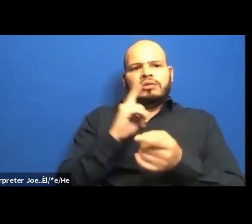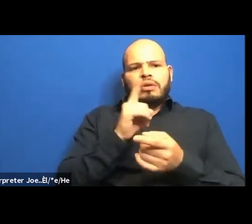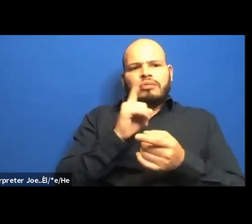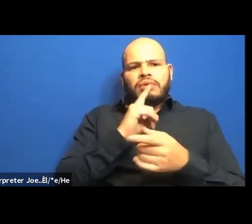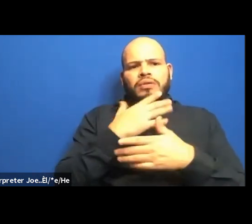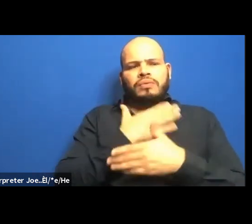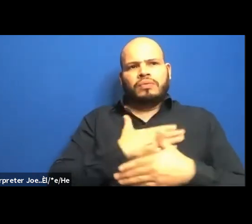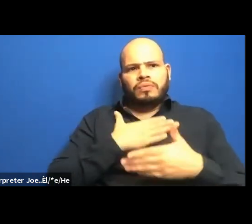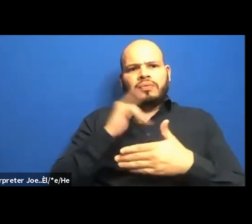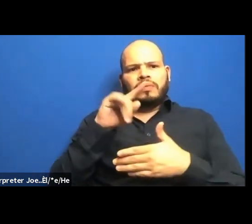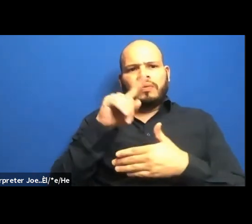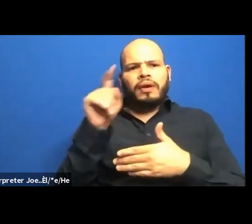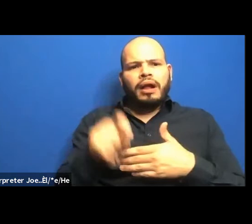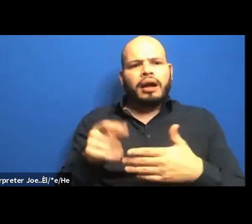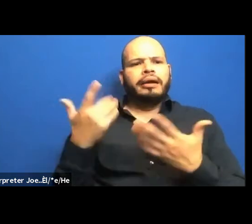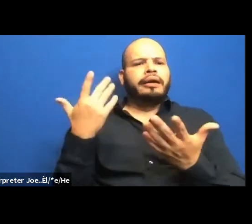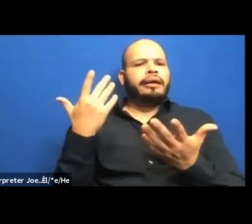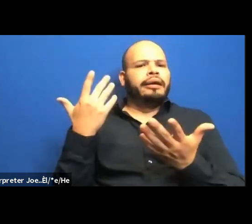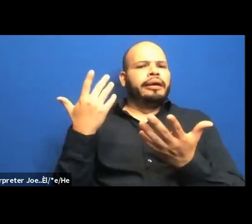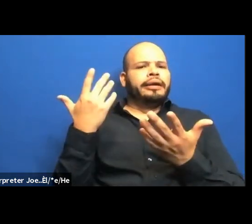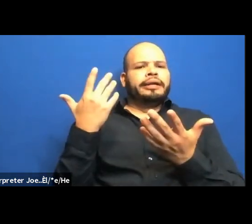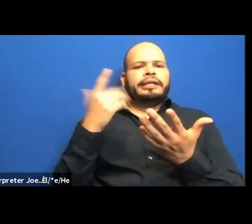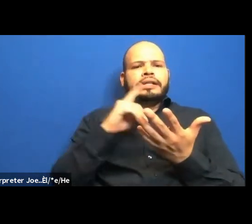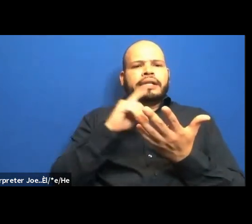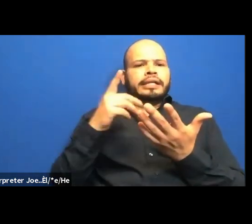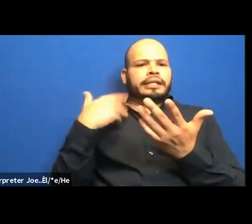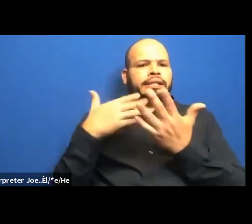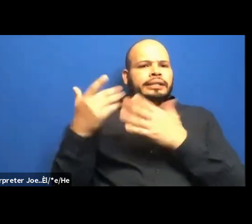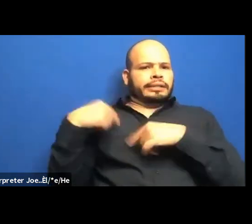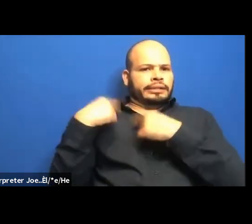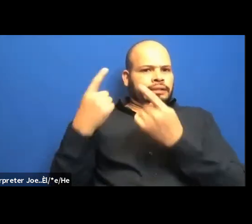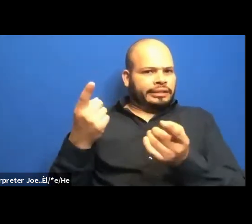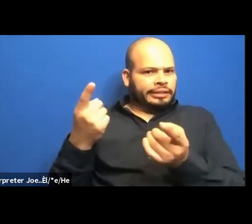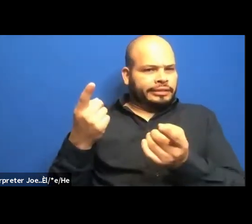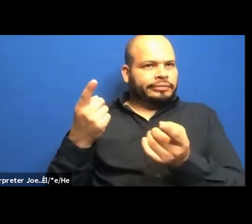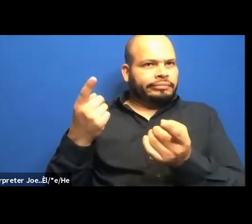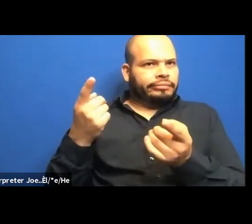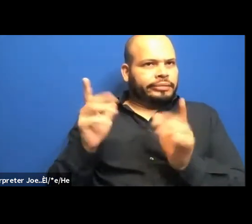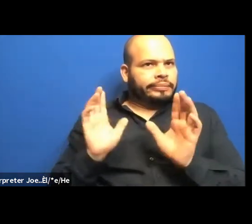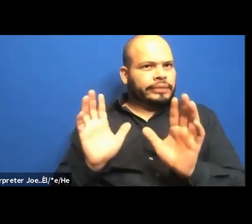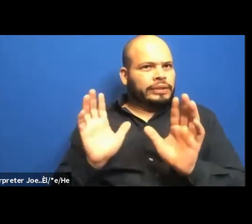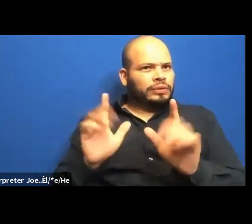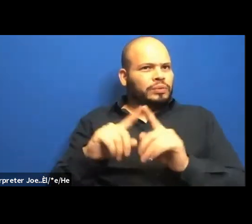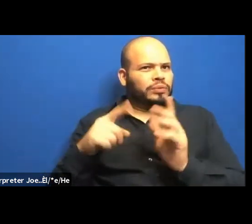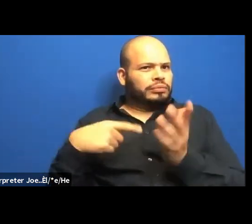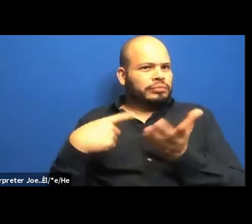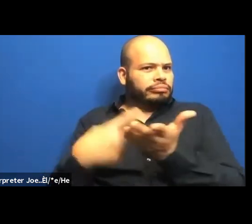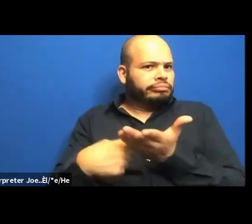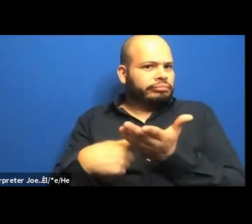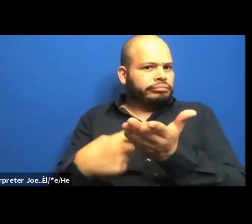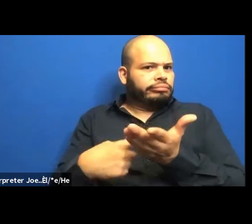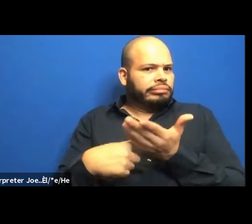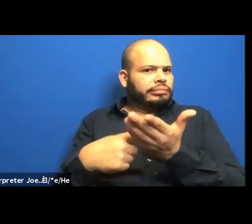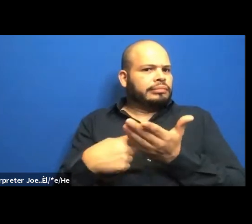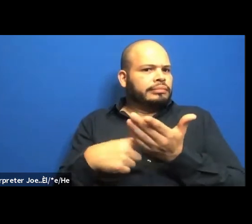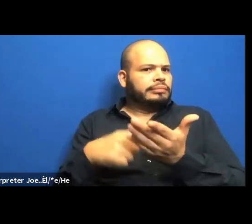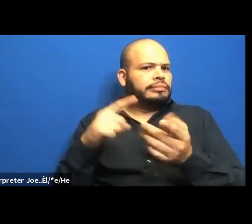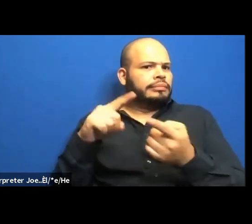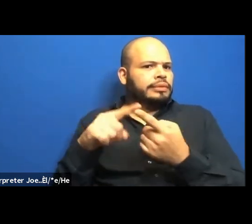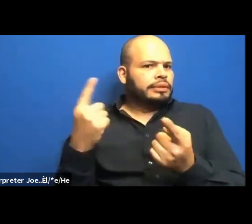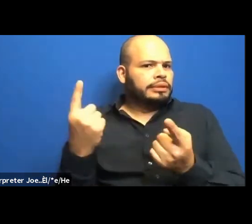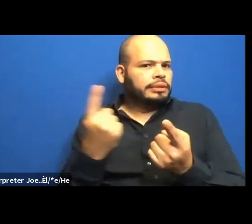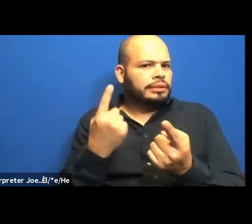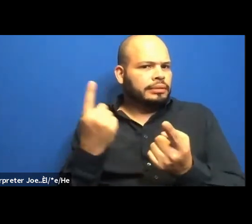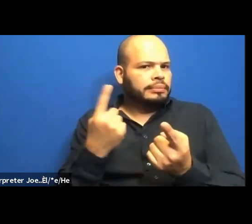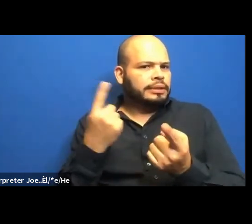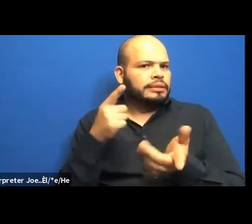in general or looking forward to something as big as abolition. I feel like it's very essential for young people to be at the forefront